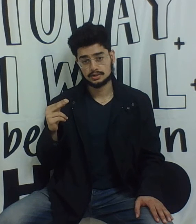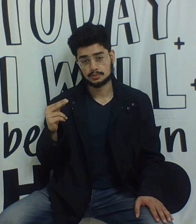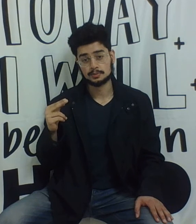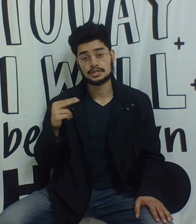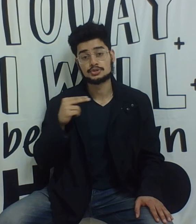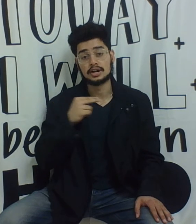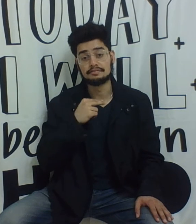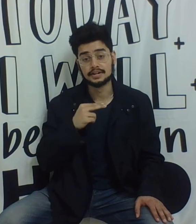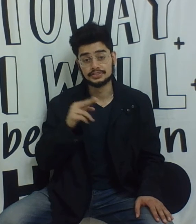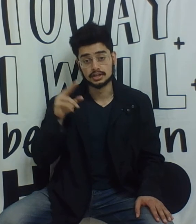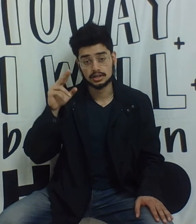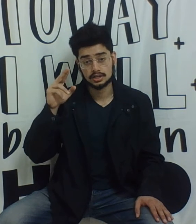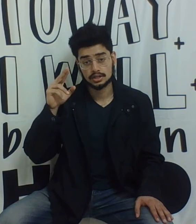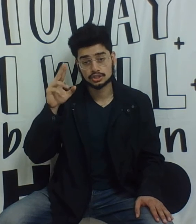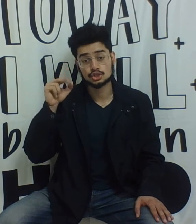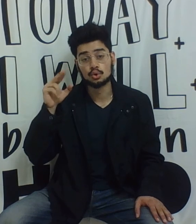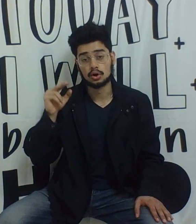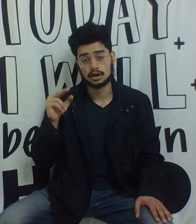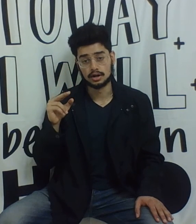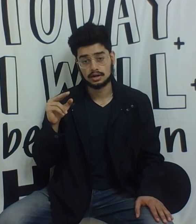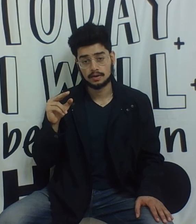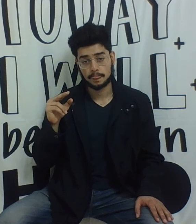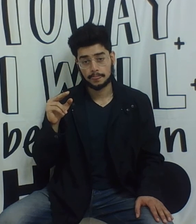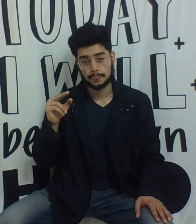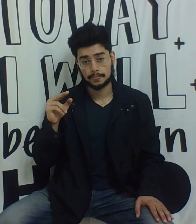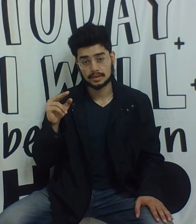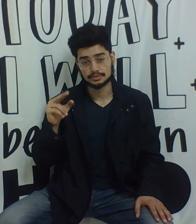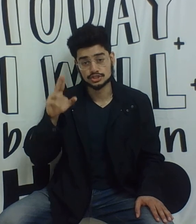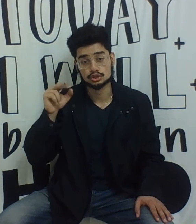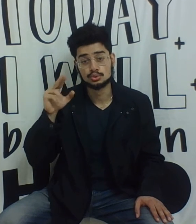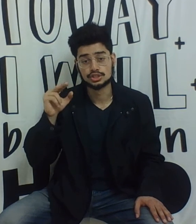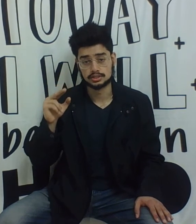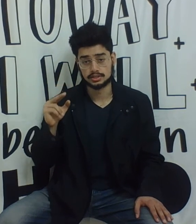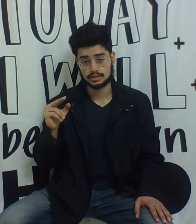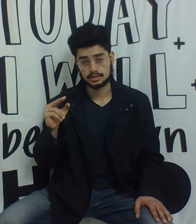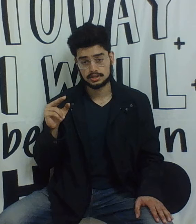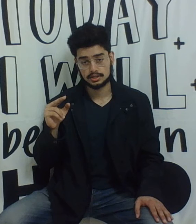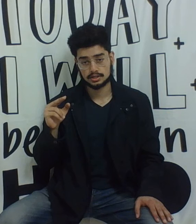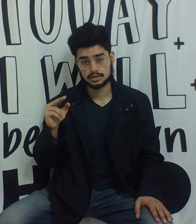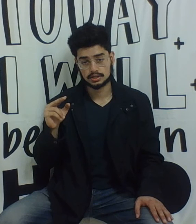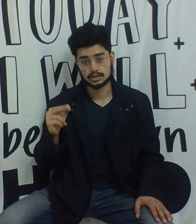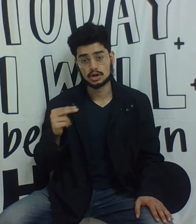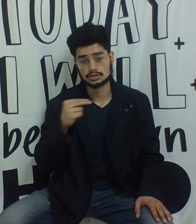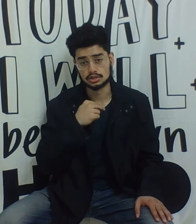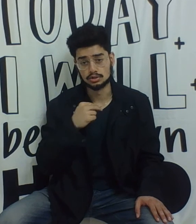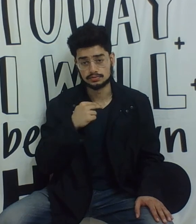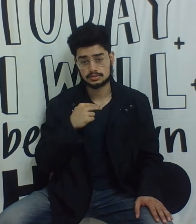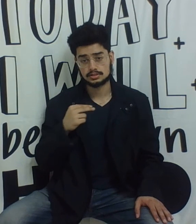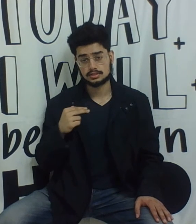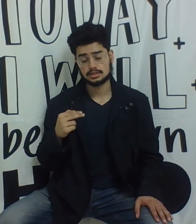We will not try to find the cure, the solution ourselves.